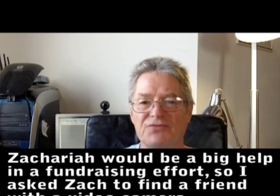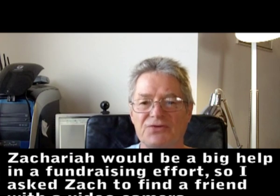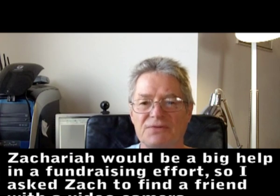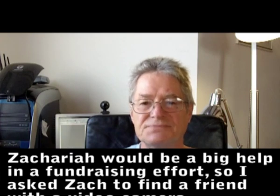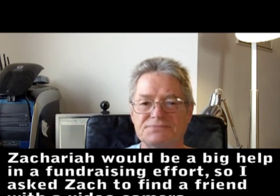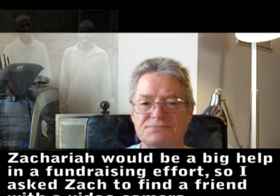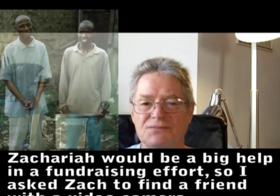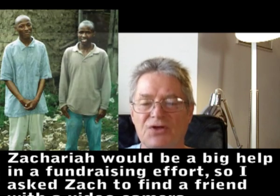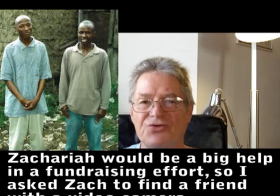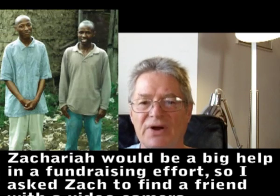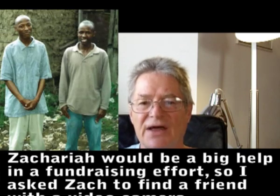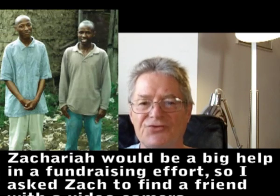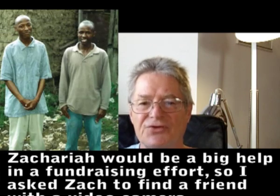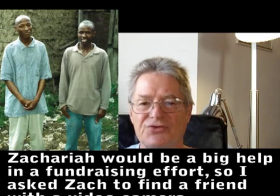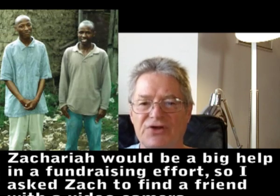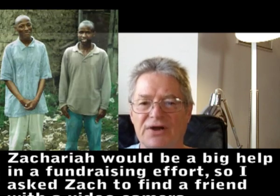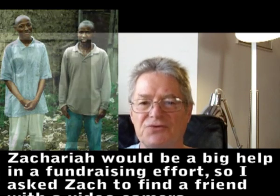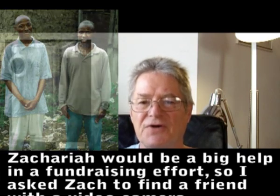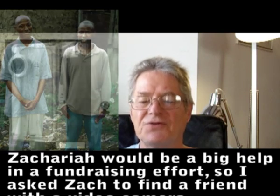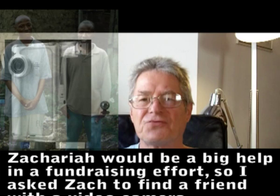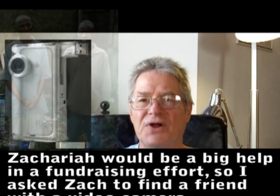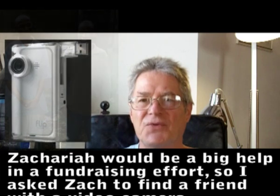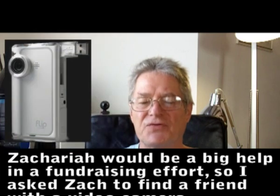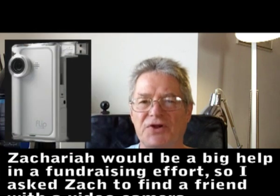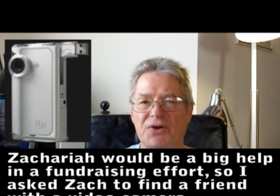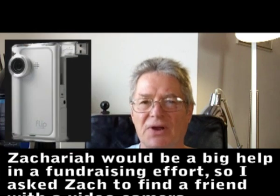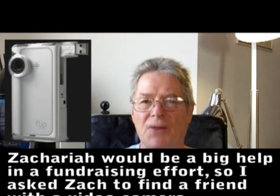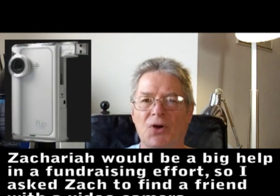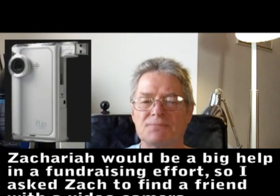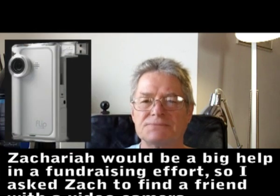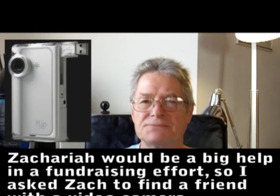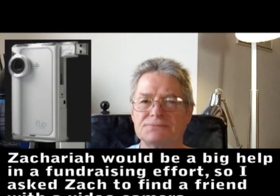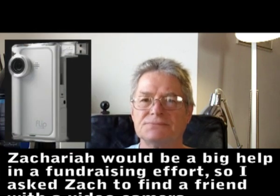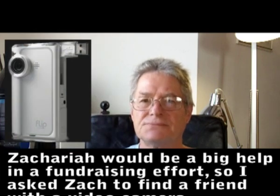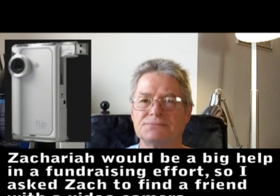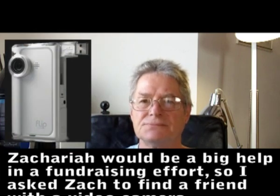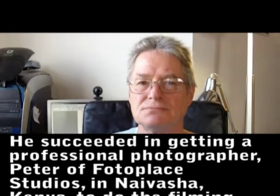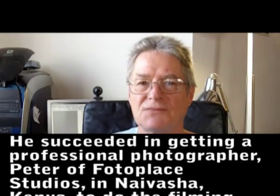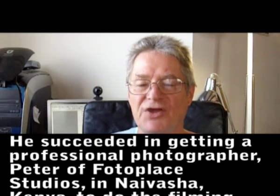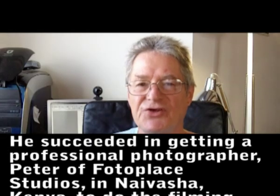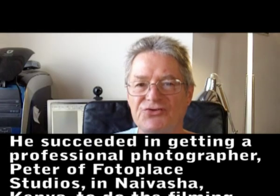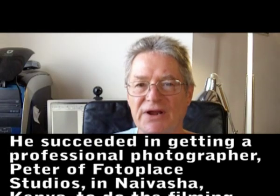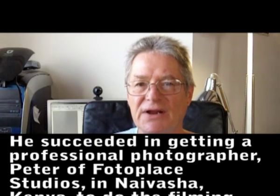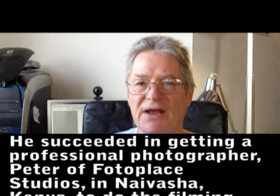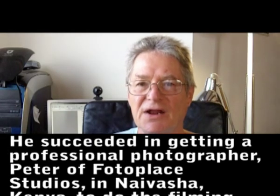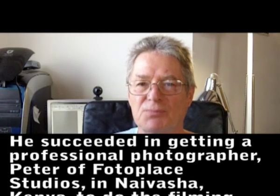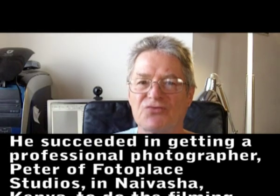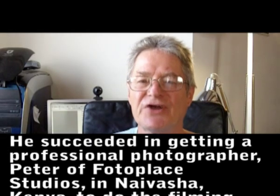effort. So I asked Zach to find a friend with a video camera. He succeeded in getting a